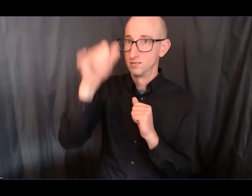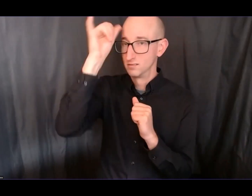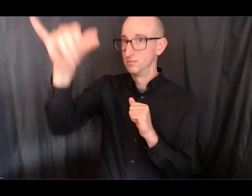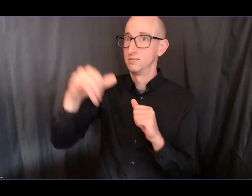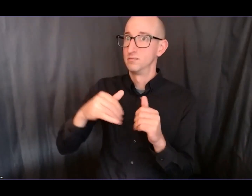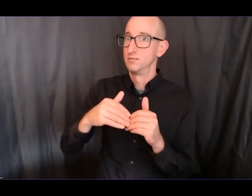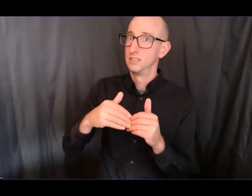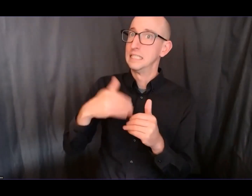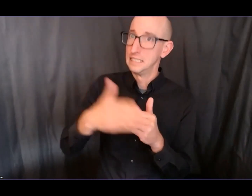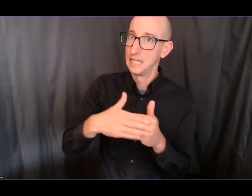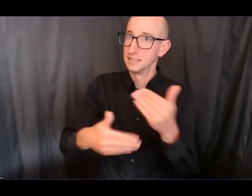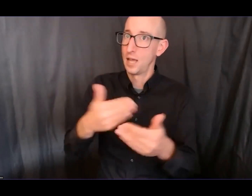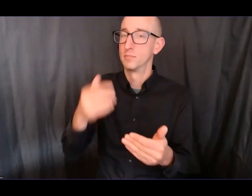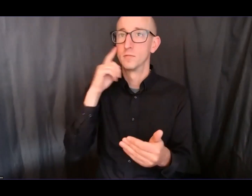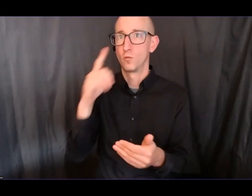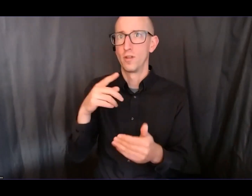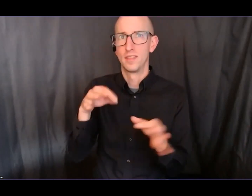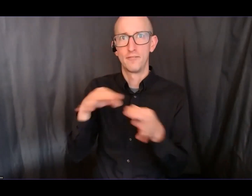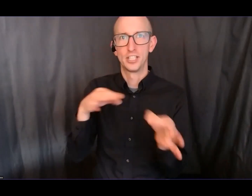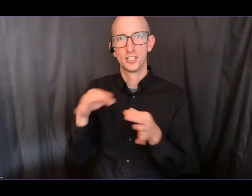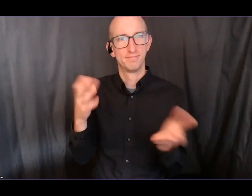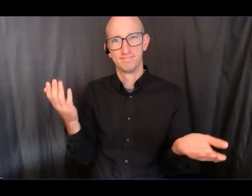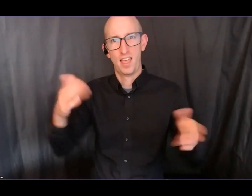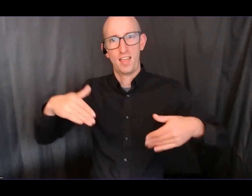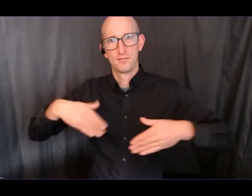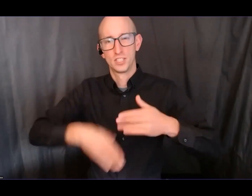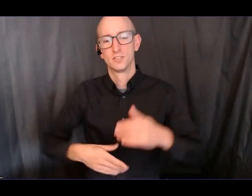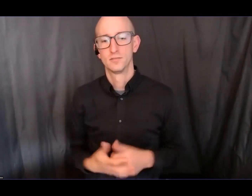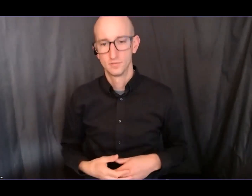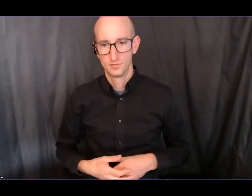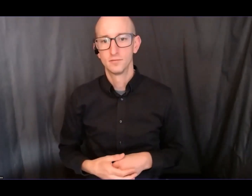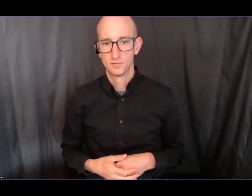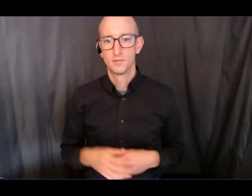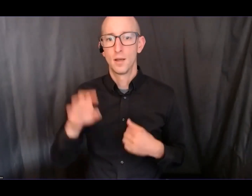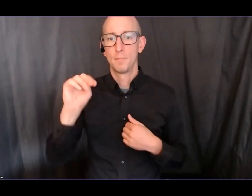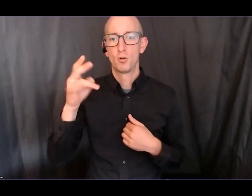process. Yep, I totally agree. Marcos, you've been nominated.